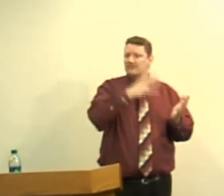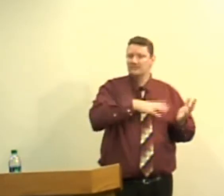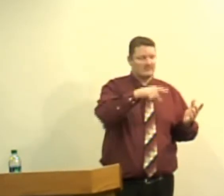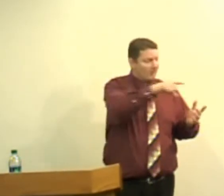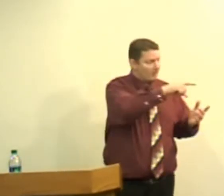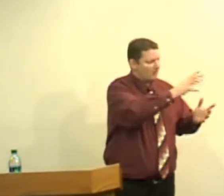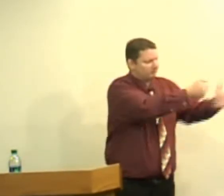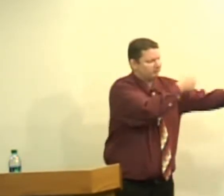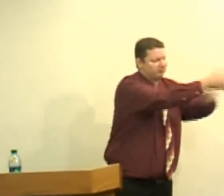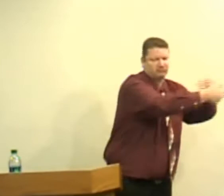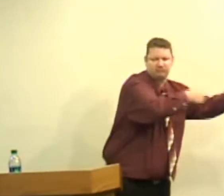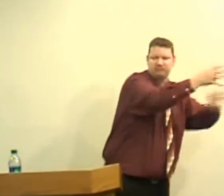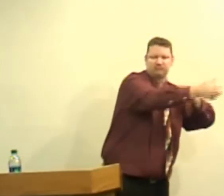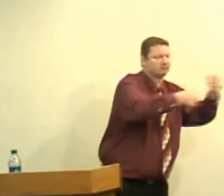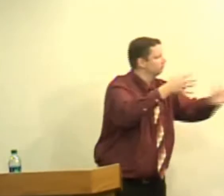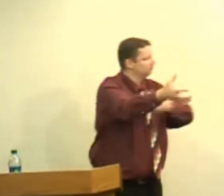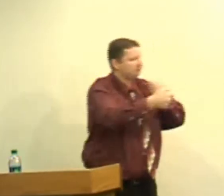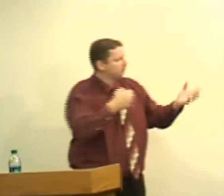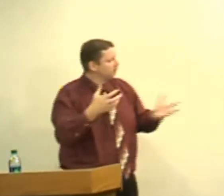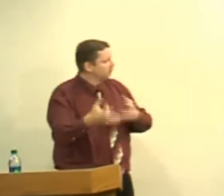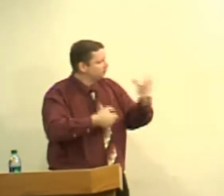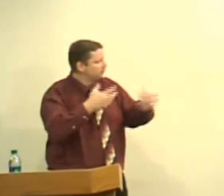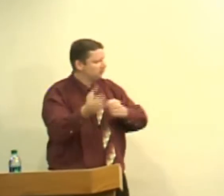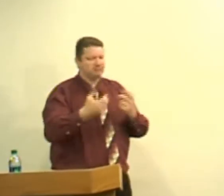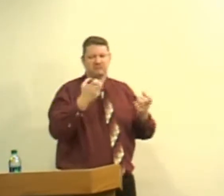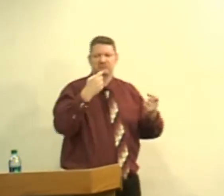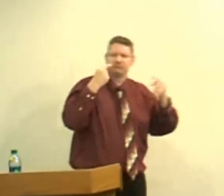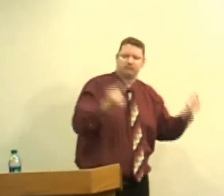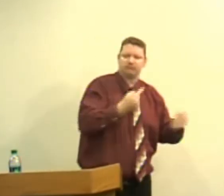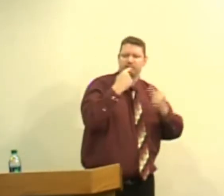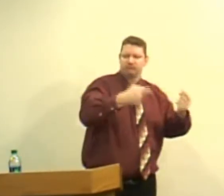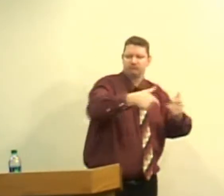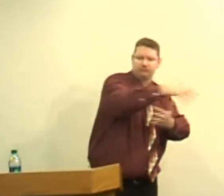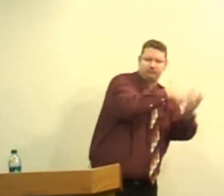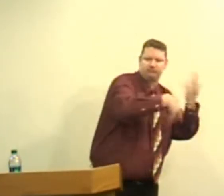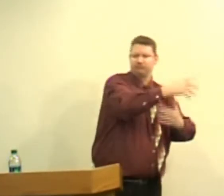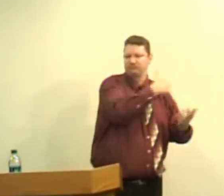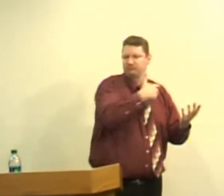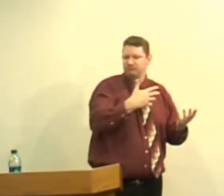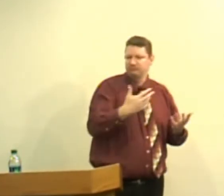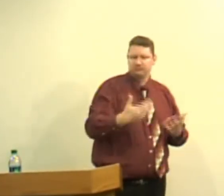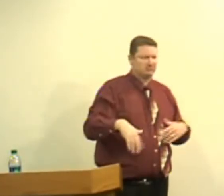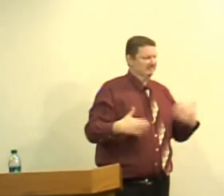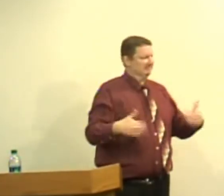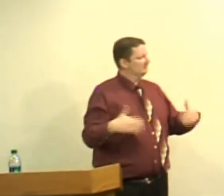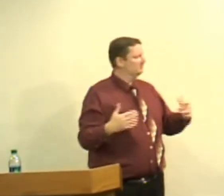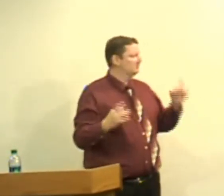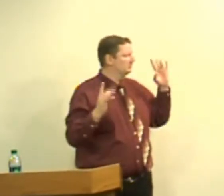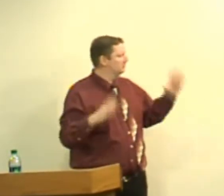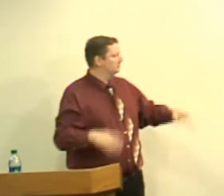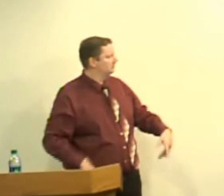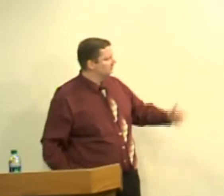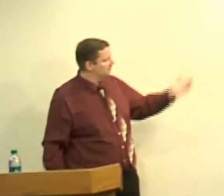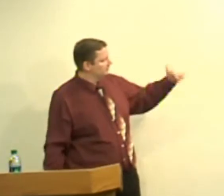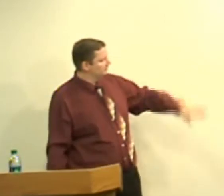And then we see that, you know, weak women who want everything. And who are sinners as they mix with other